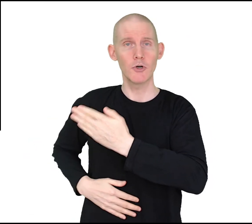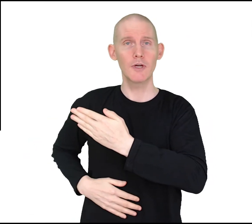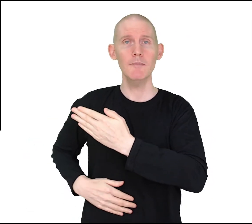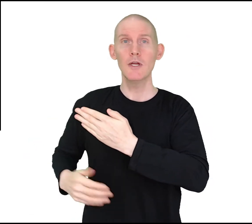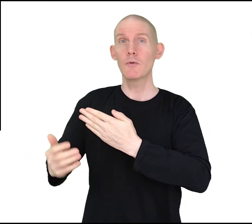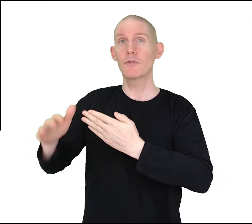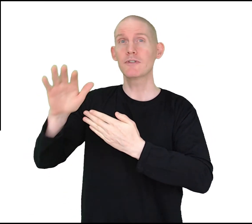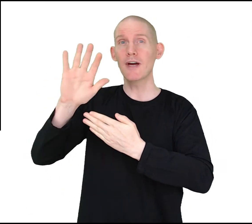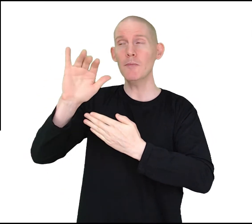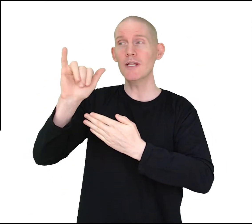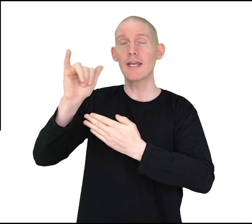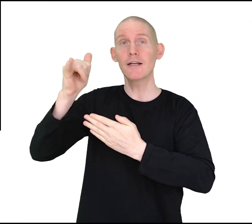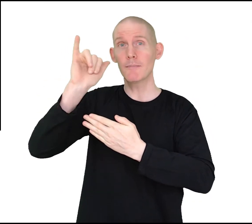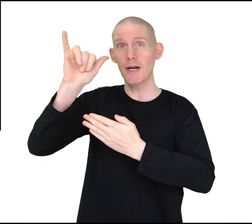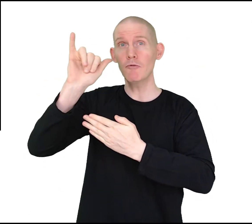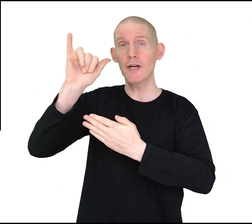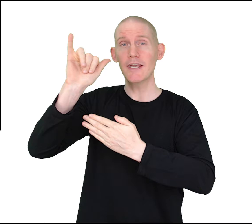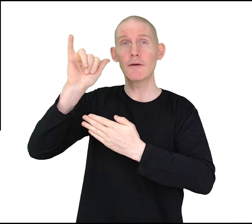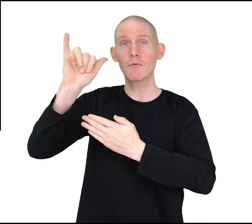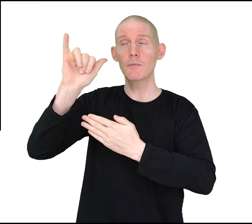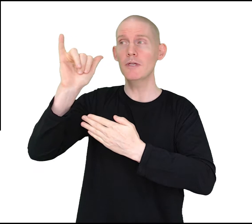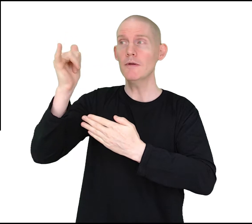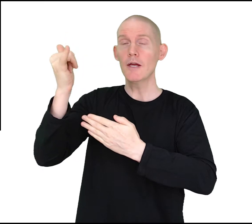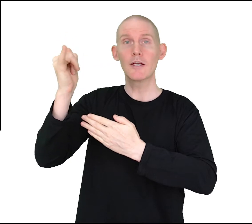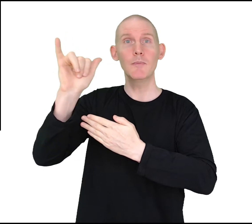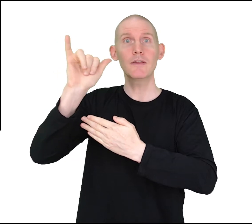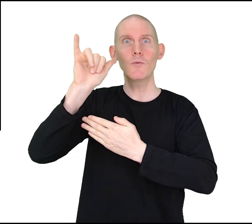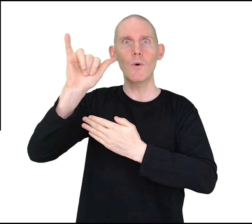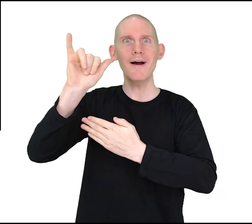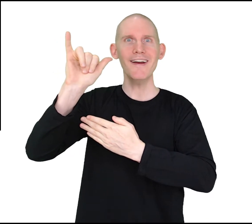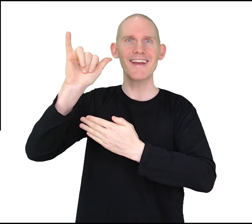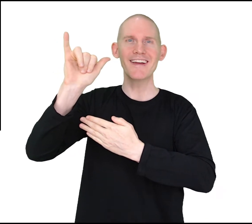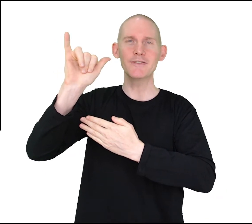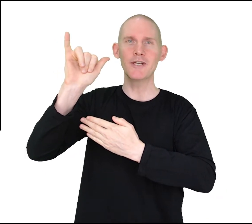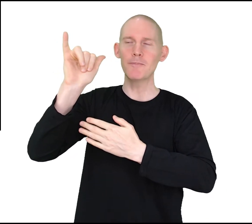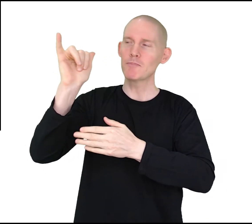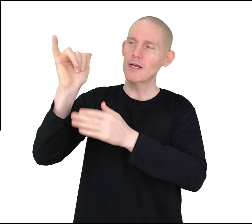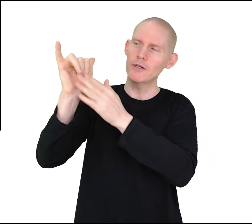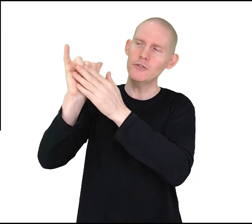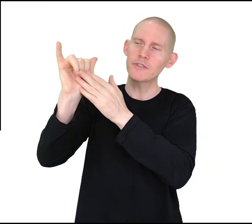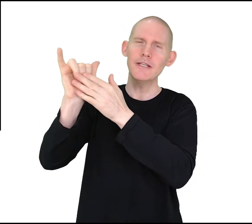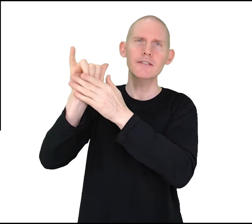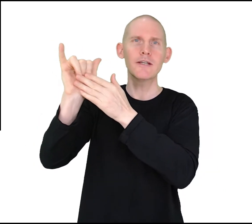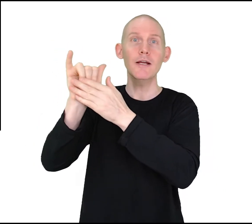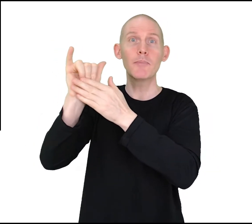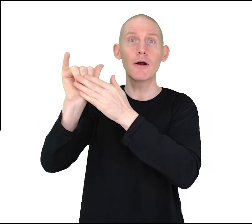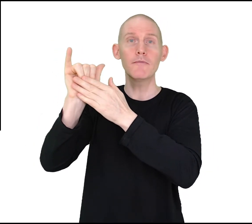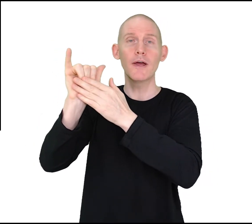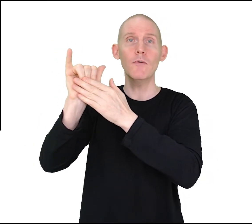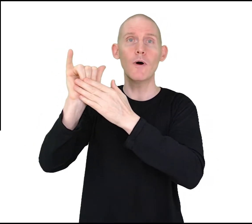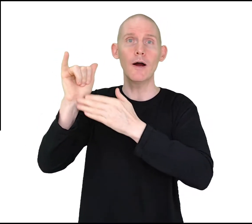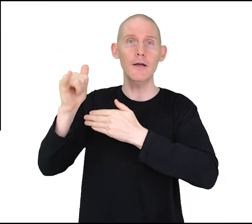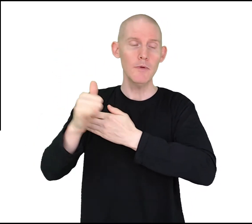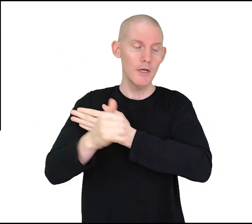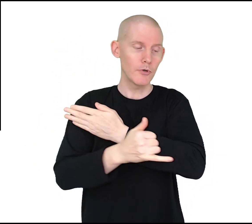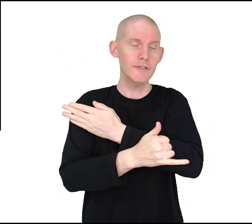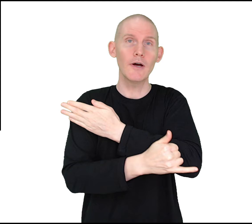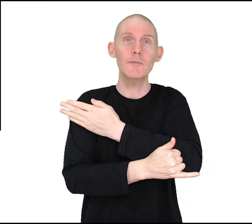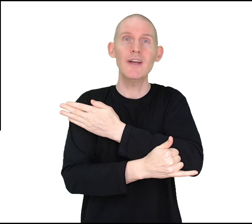Okay, with your dominant hand, my right hand for me, going to make the Y hand shape. Going to use the inside part of that Y, put it down on my